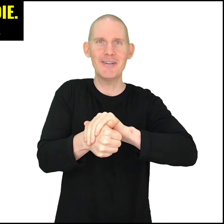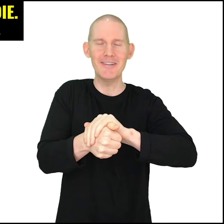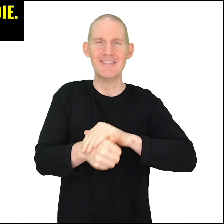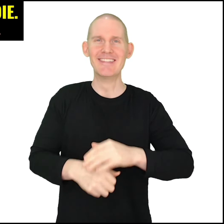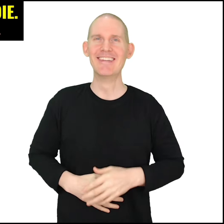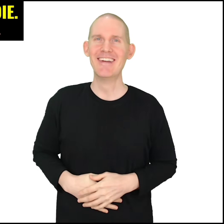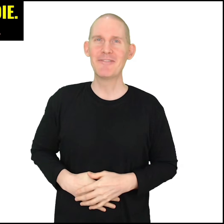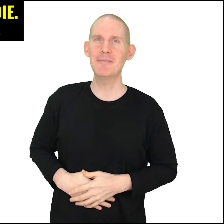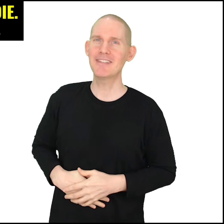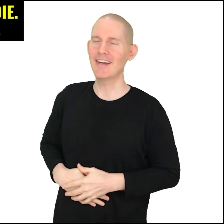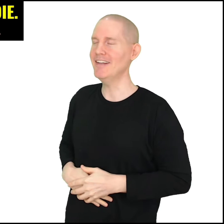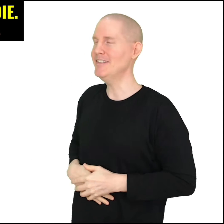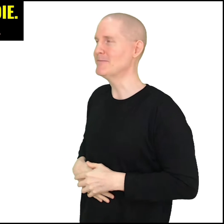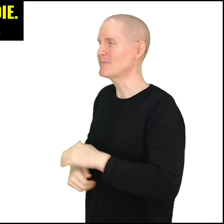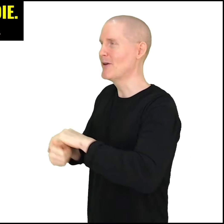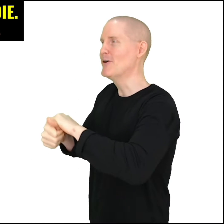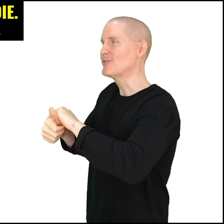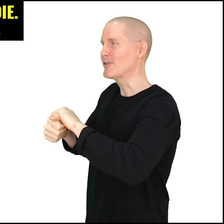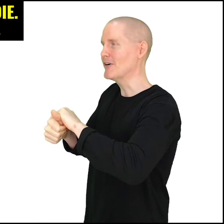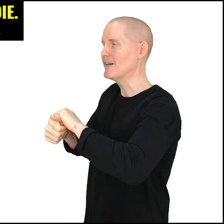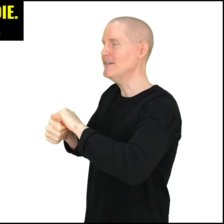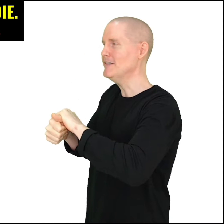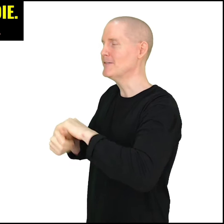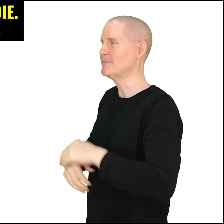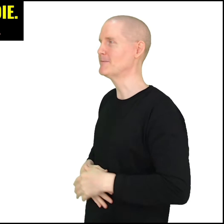Turtle. From the side, turtle.